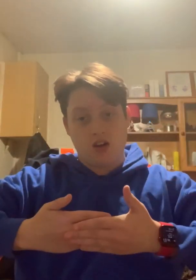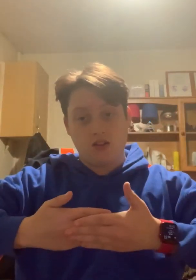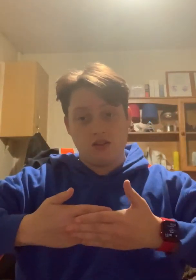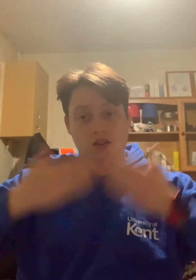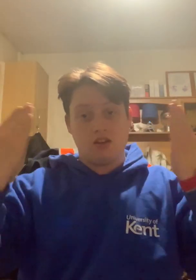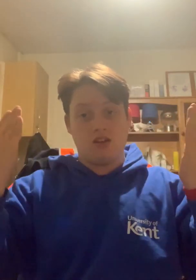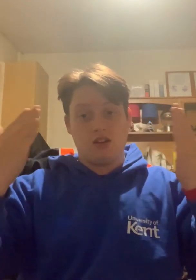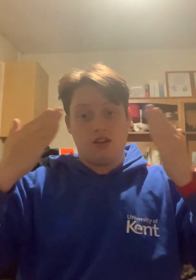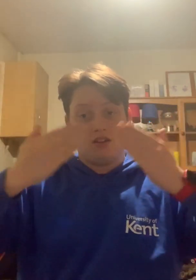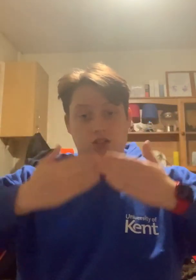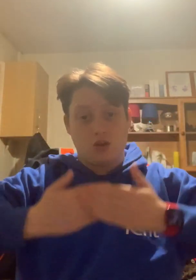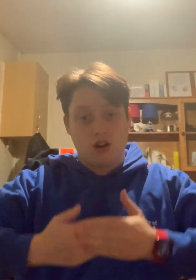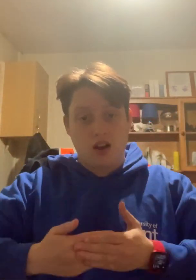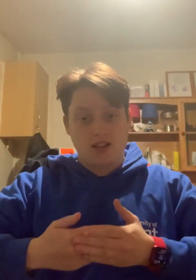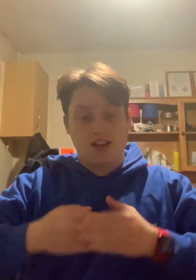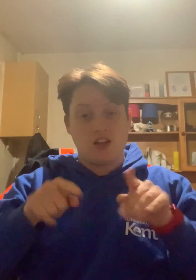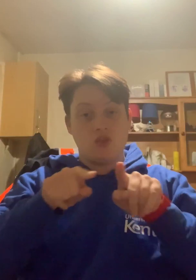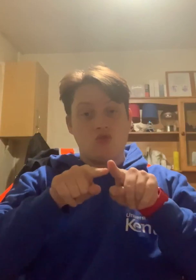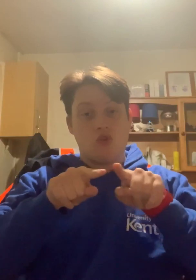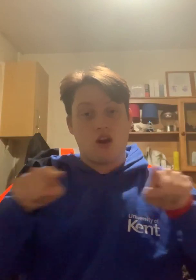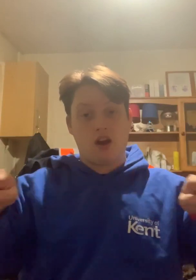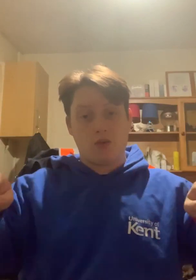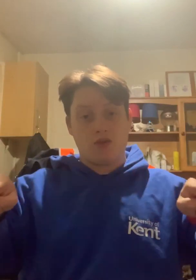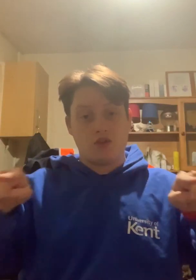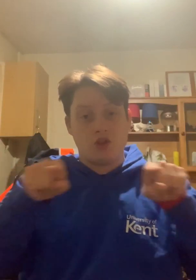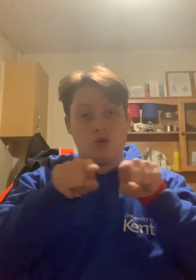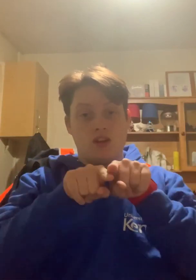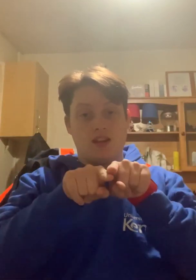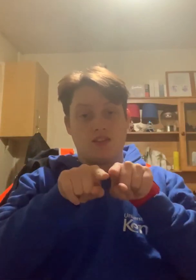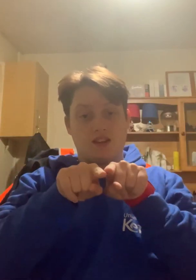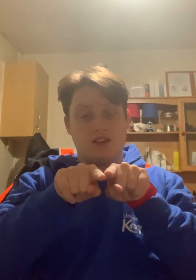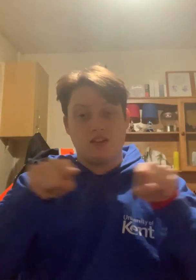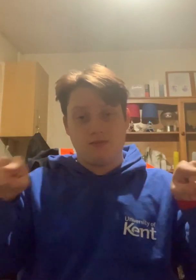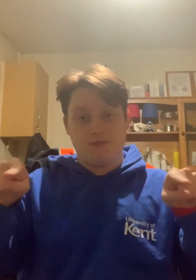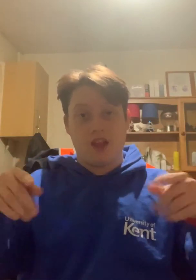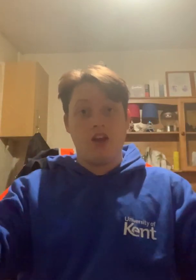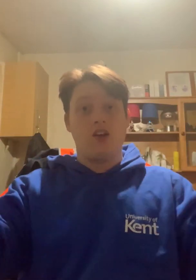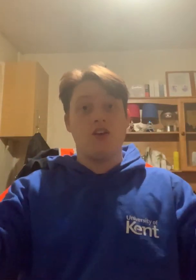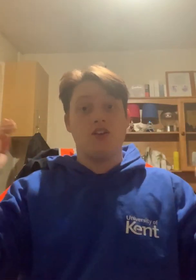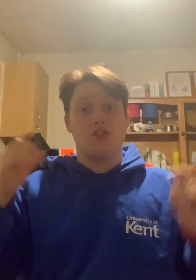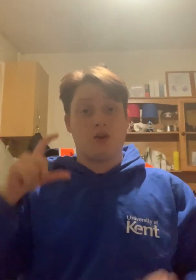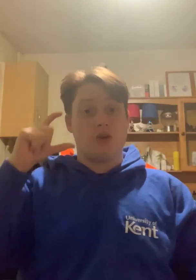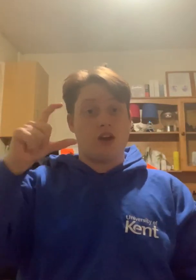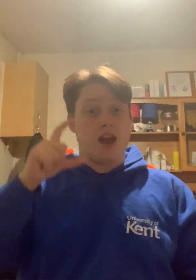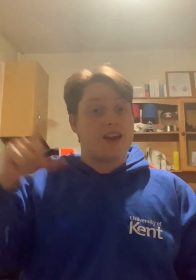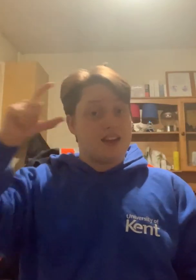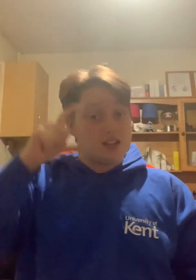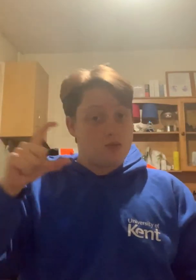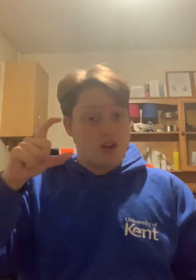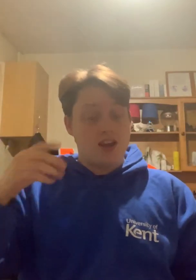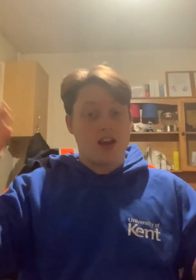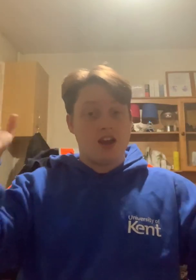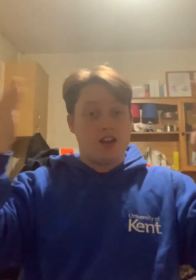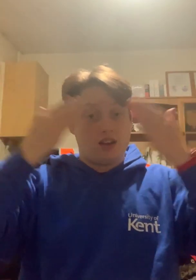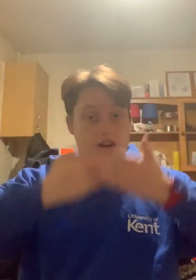curtains. So night, and then you draw a line with your two index fingers. So Canterbury